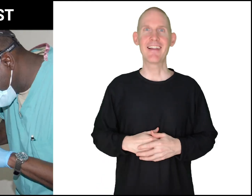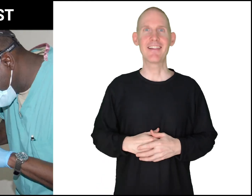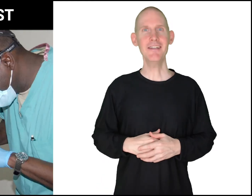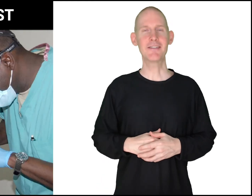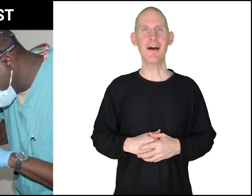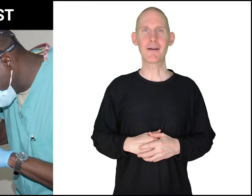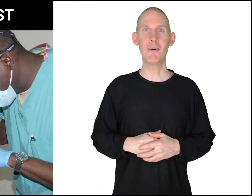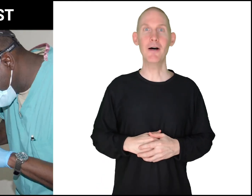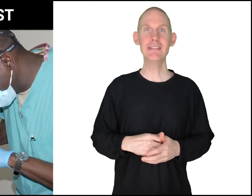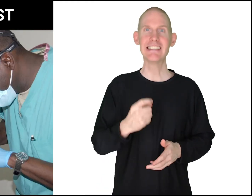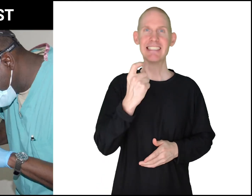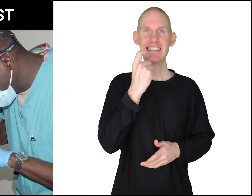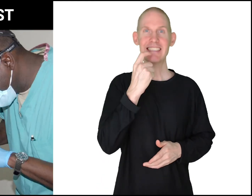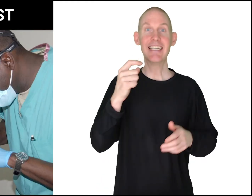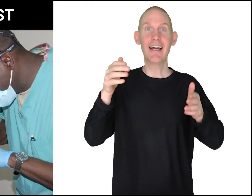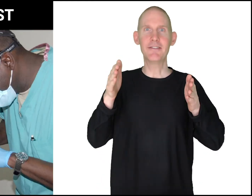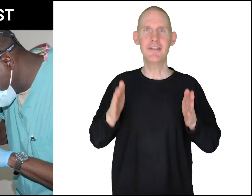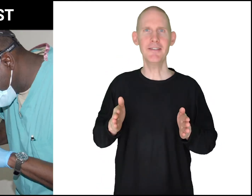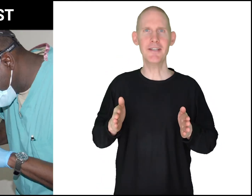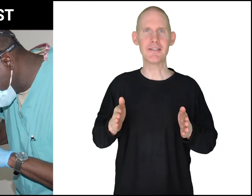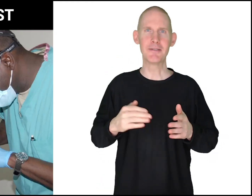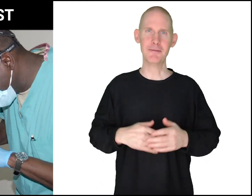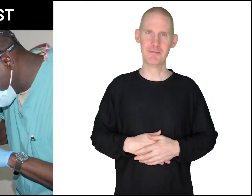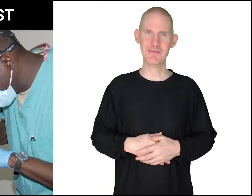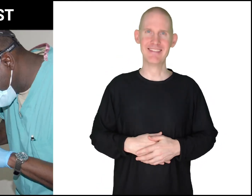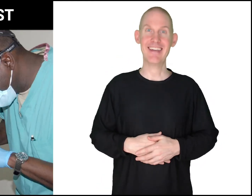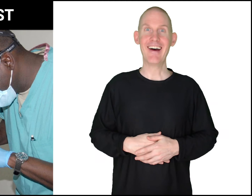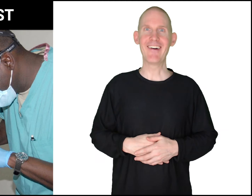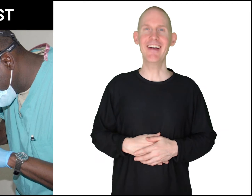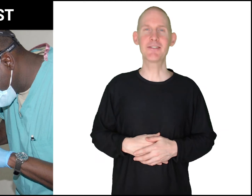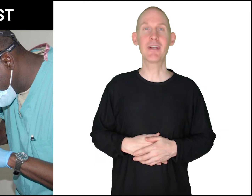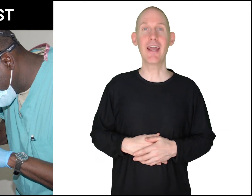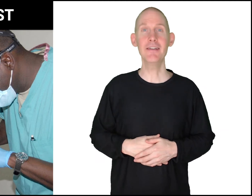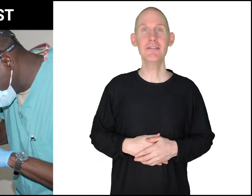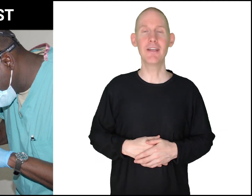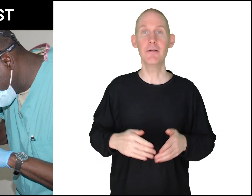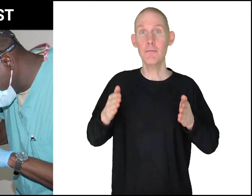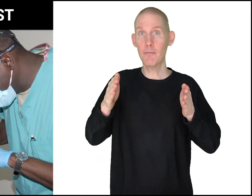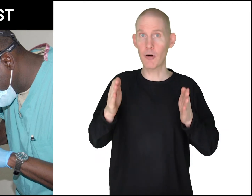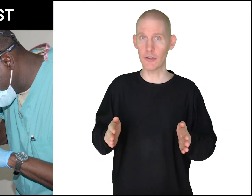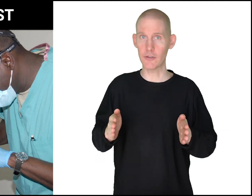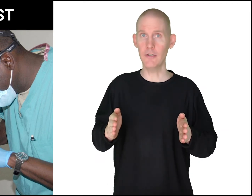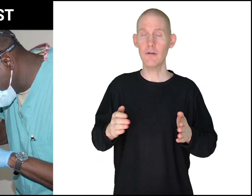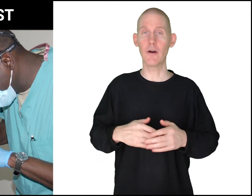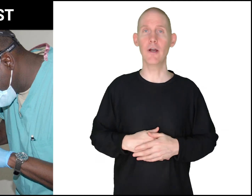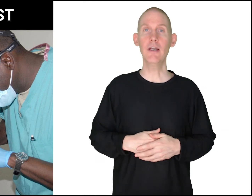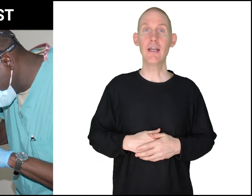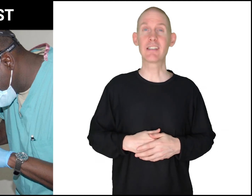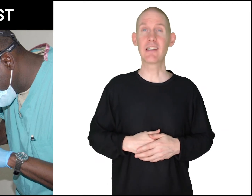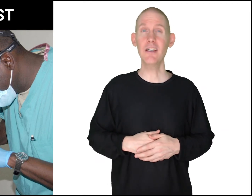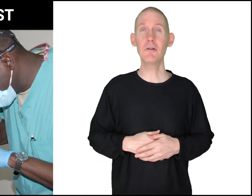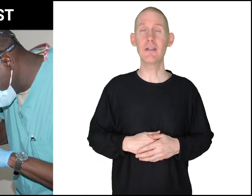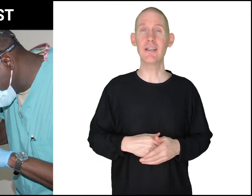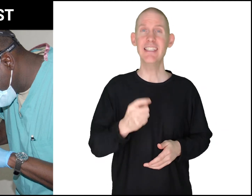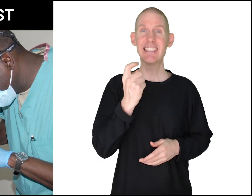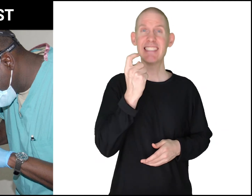Let's talk about dentist. All right, so it ends in person, all right? It's literally